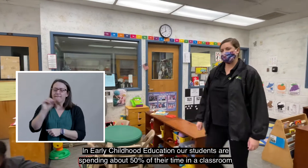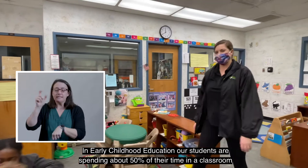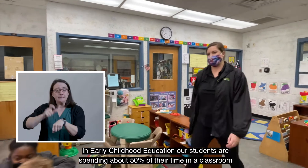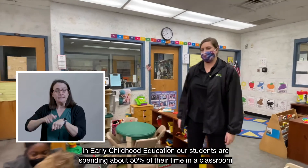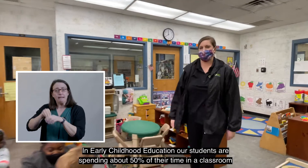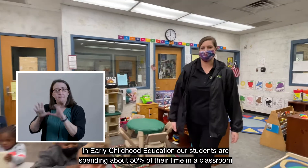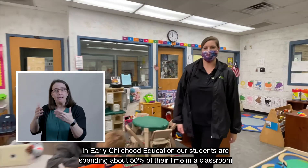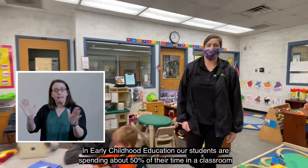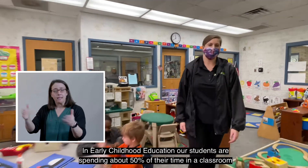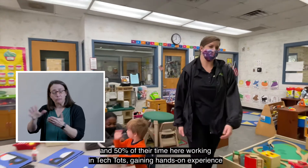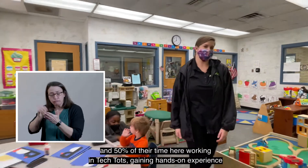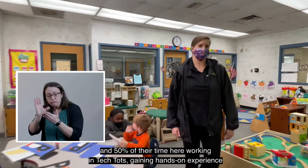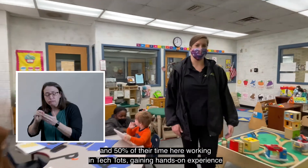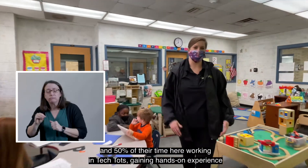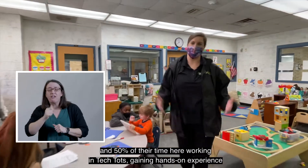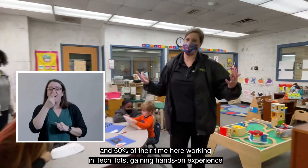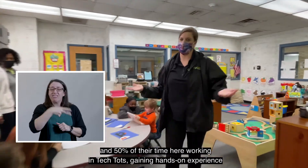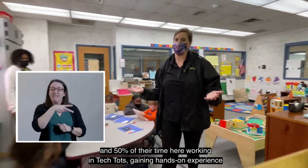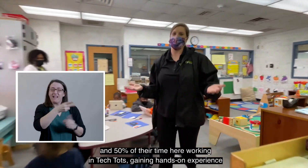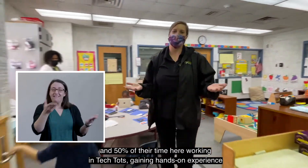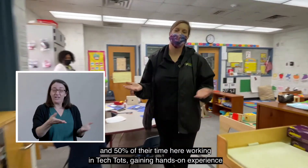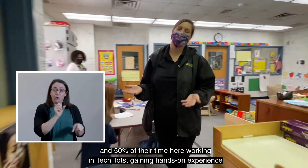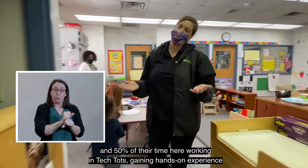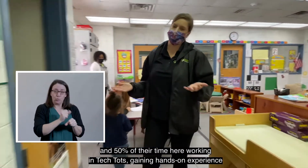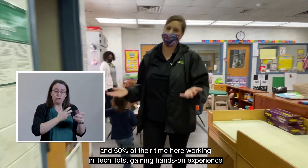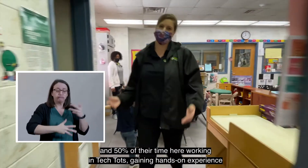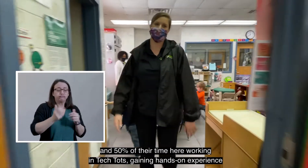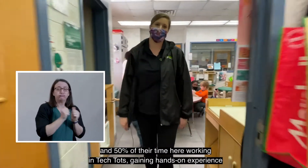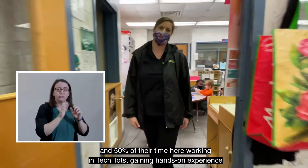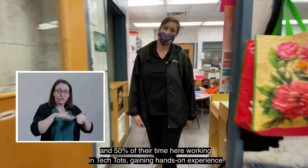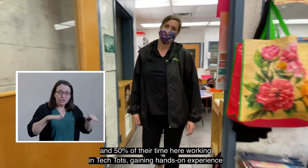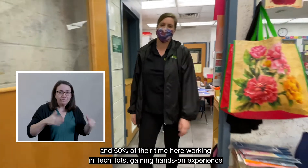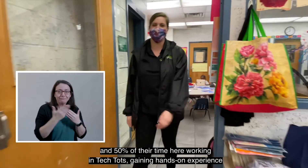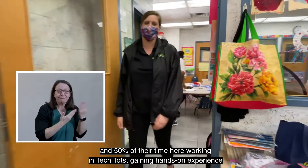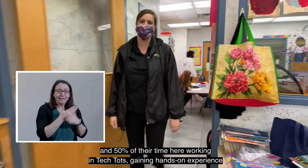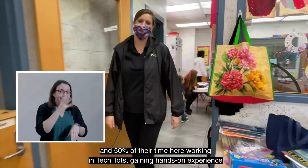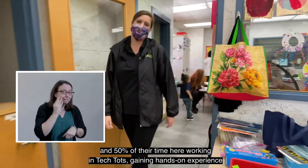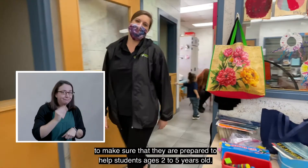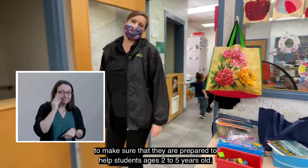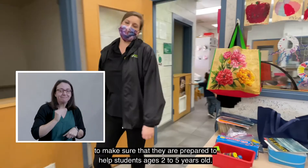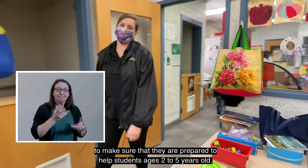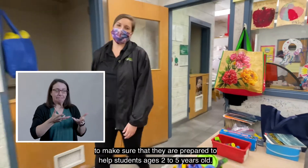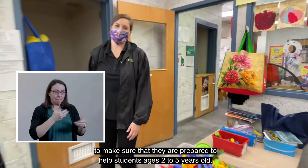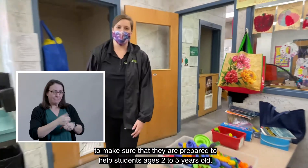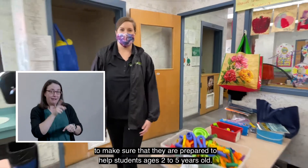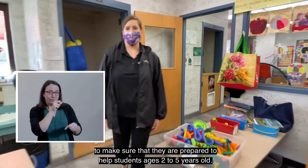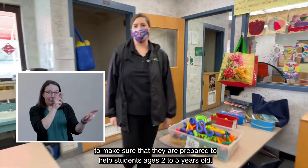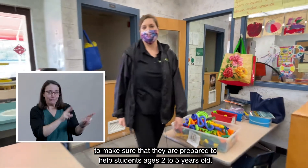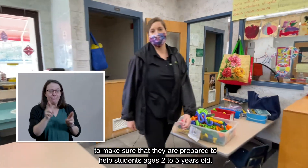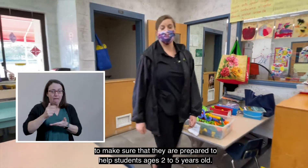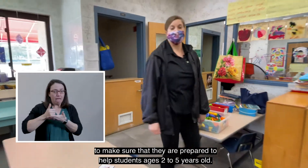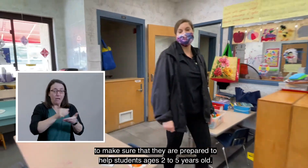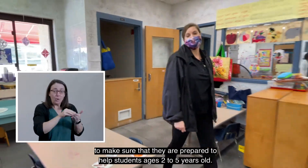about 50% of their time in a classroom and 50% of their time here working in tech tots, gaining hands-on experience to make sure that